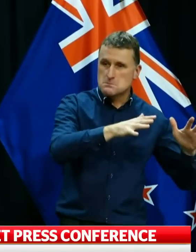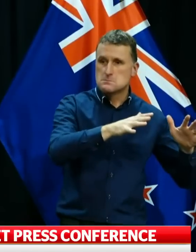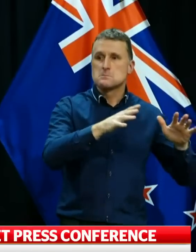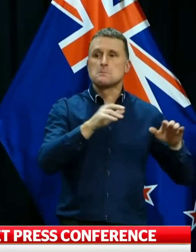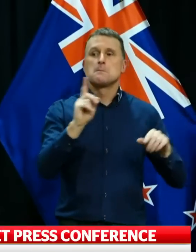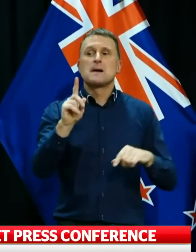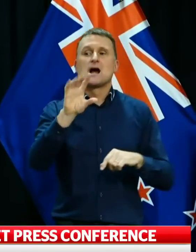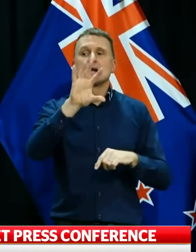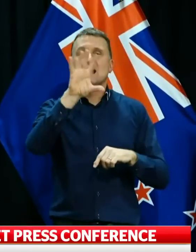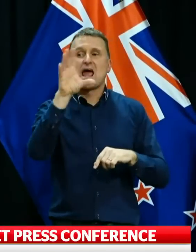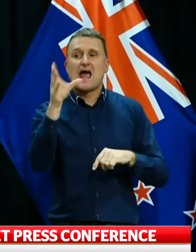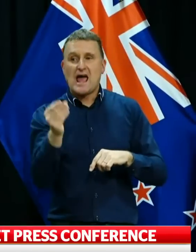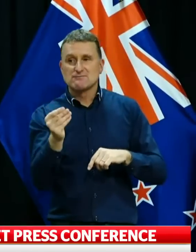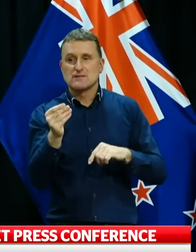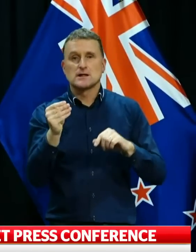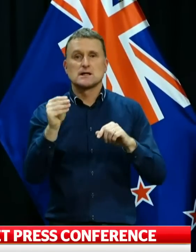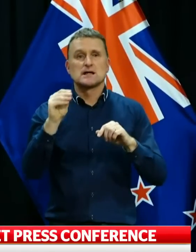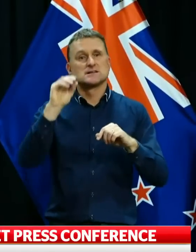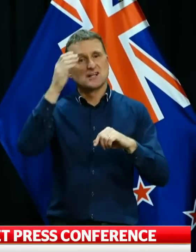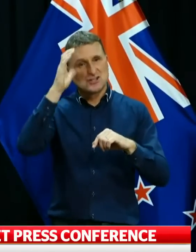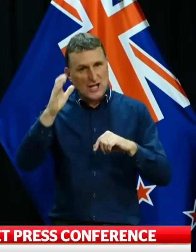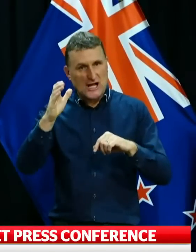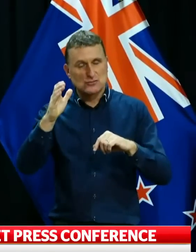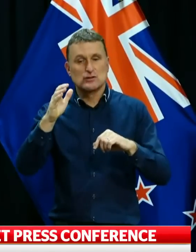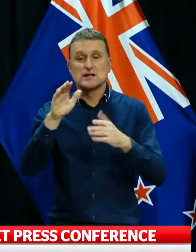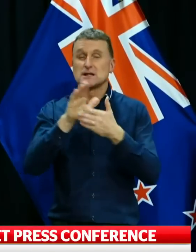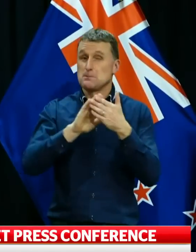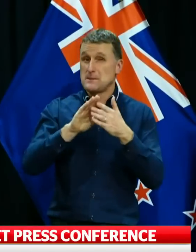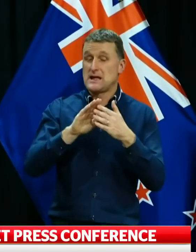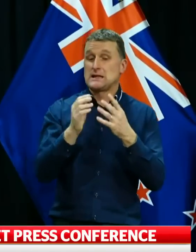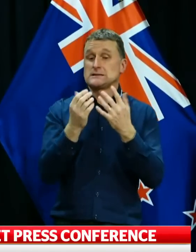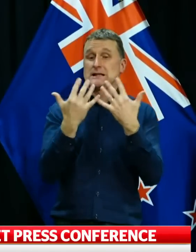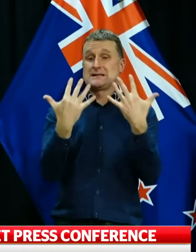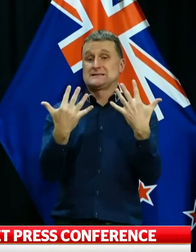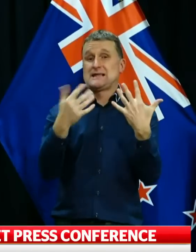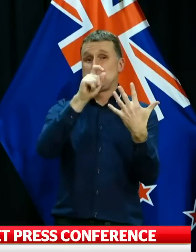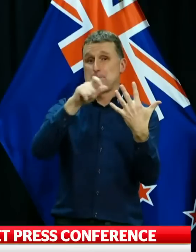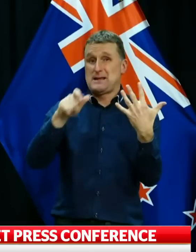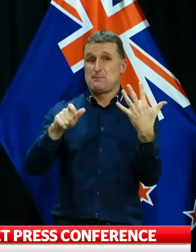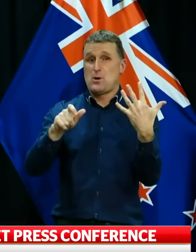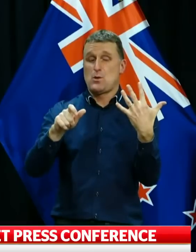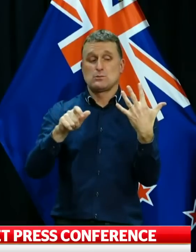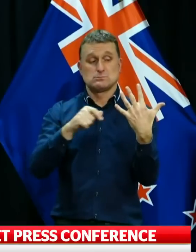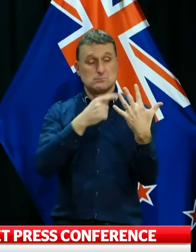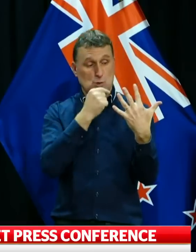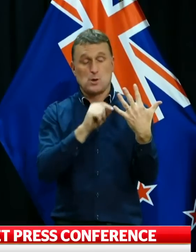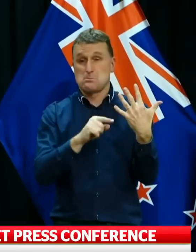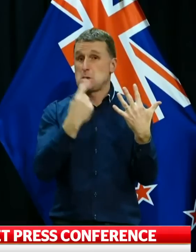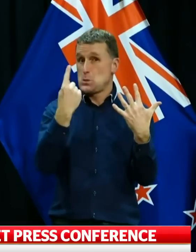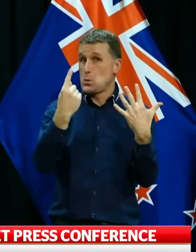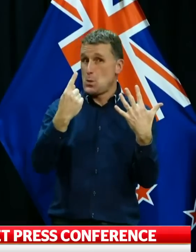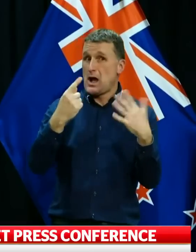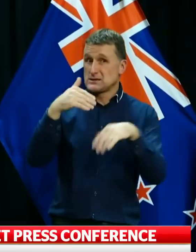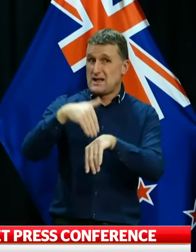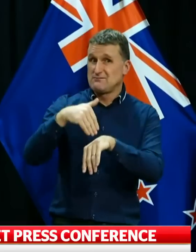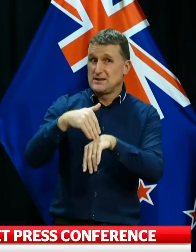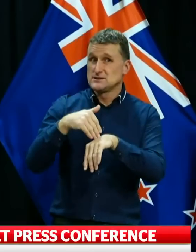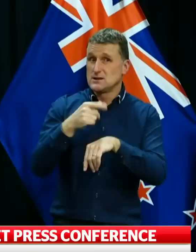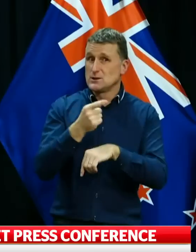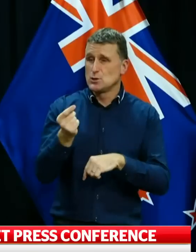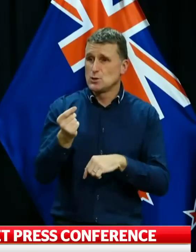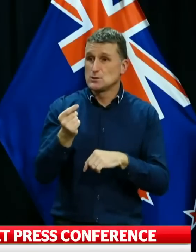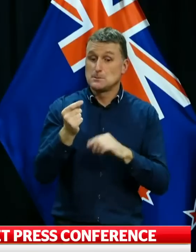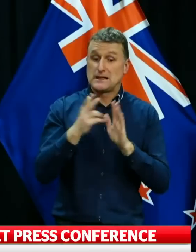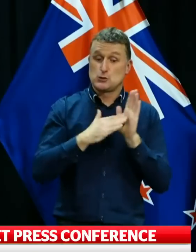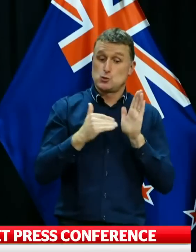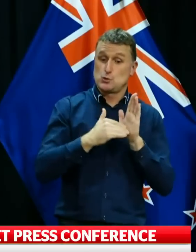in some cases, many as 1 in 10 people infected. Are you aware of any assistance that the global community, including New Zealand, is providing to those countries to